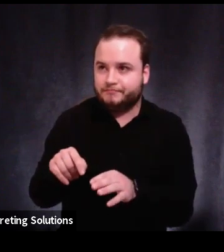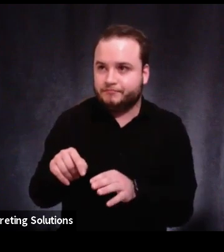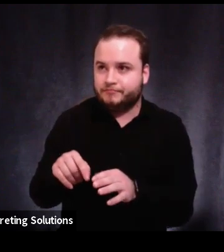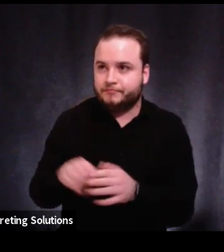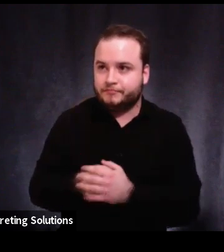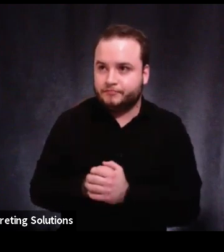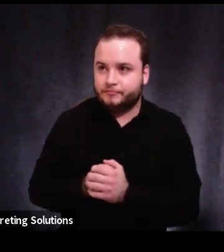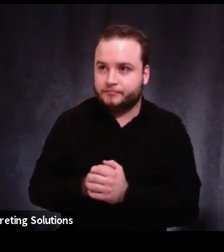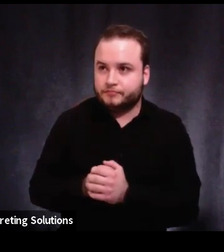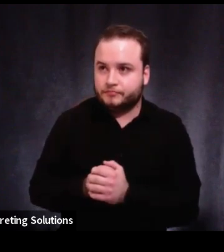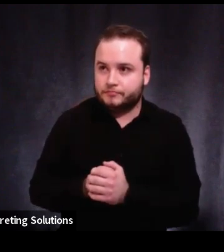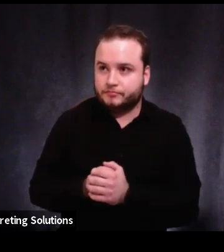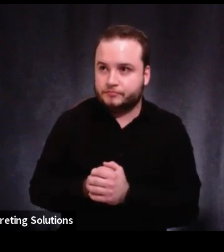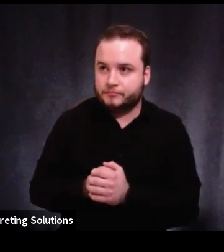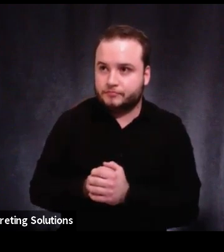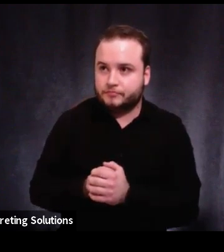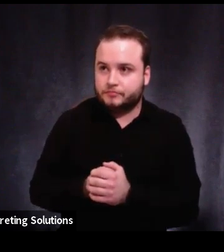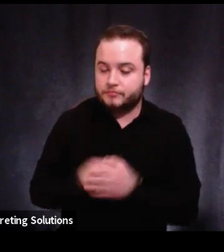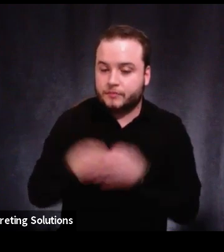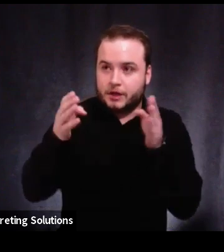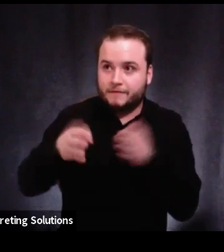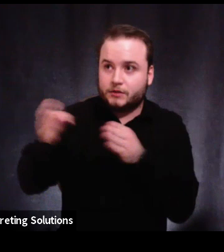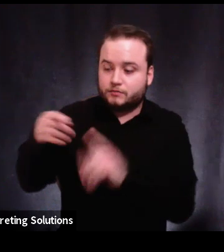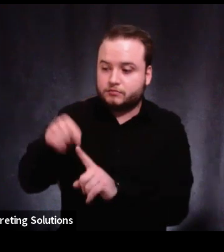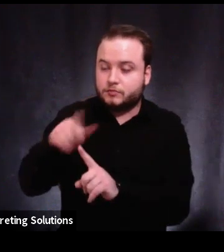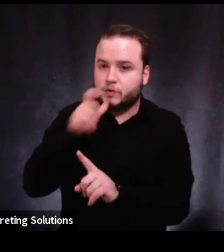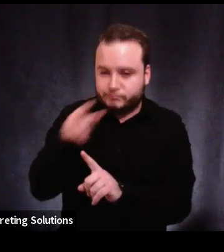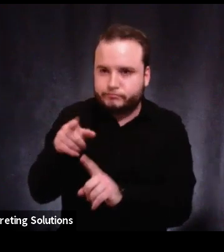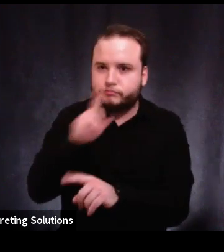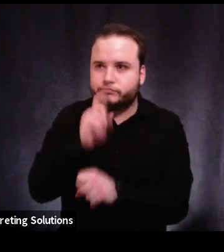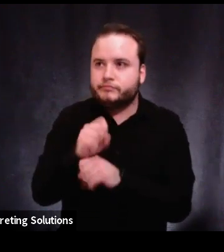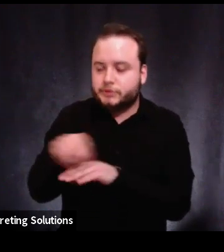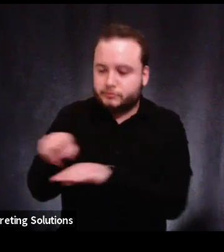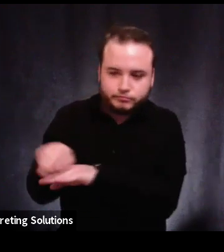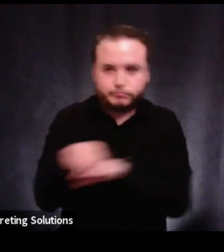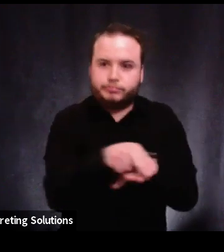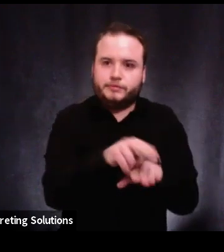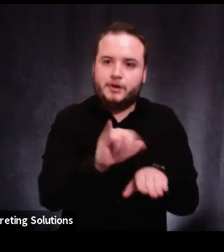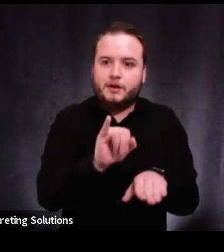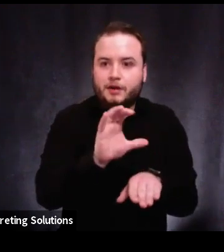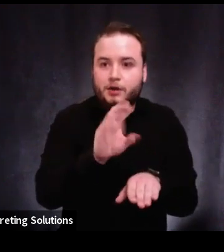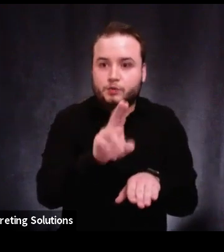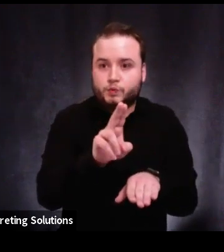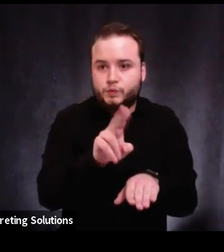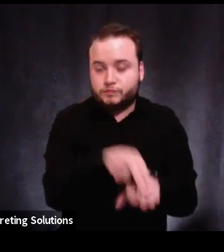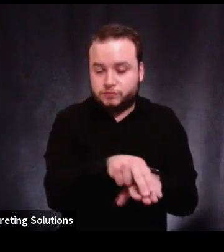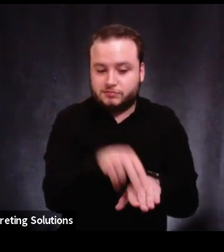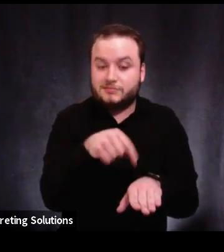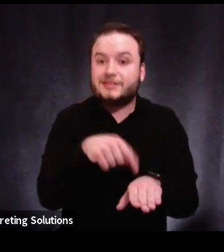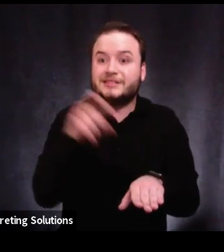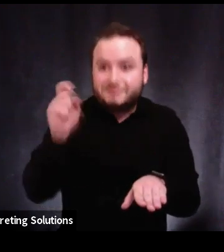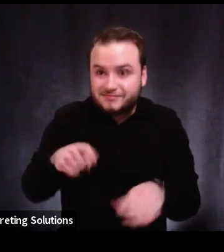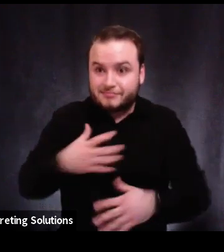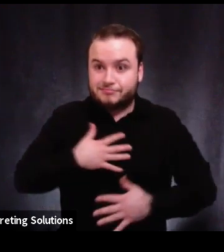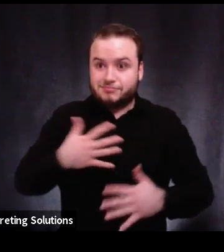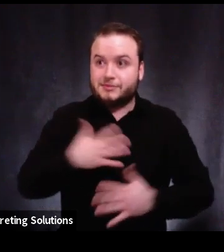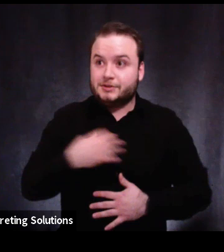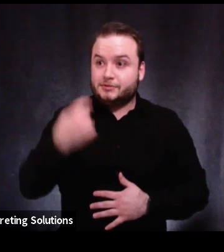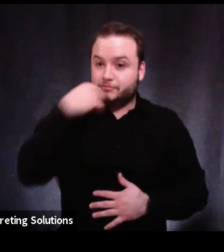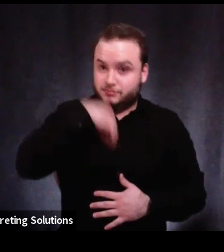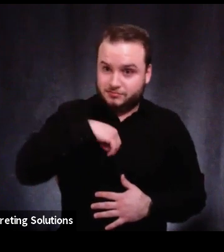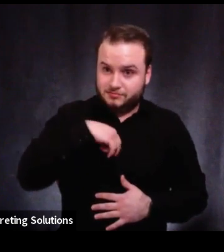in the ICU and require a machine to help them breathe, if they don't get that machine, if they don't get that level of care,